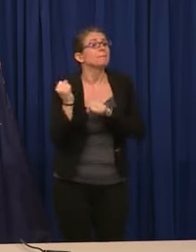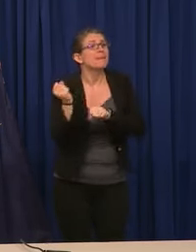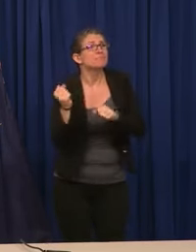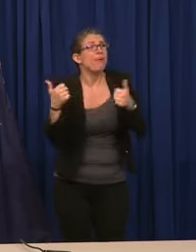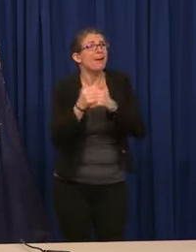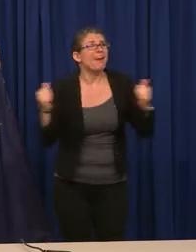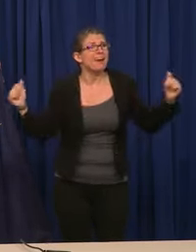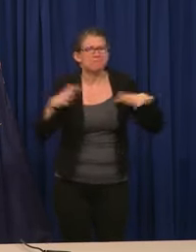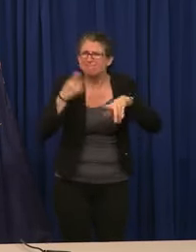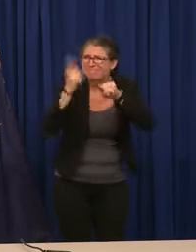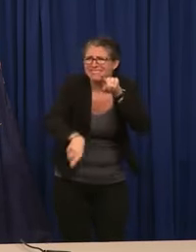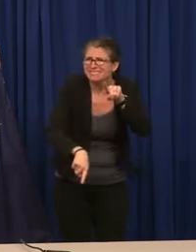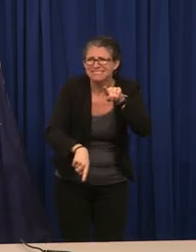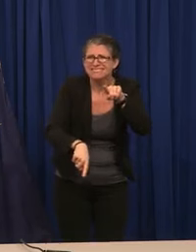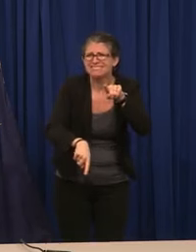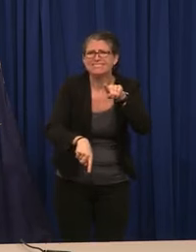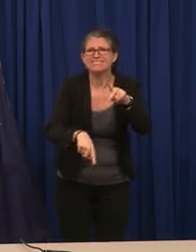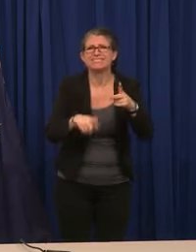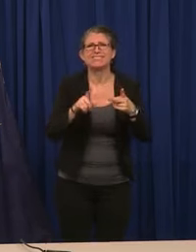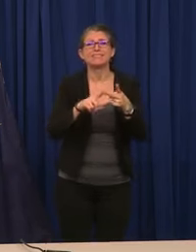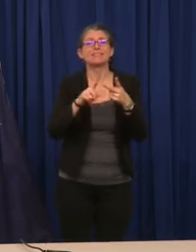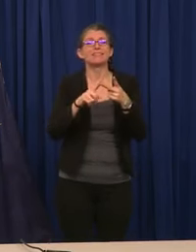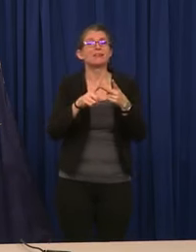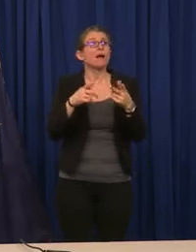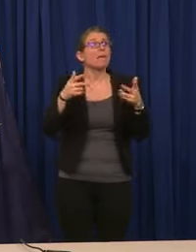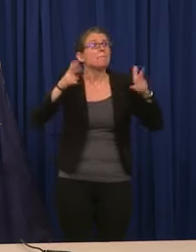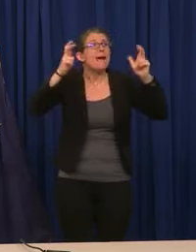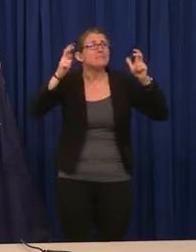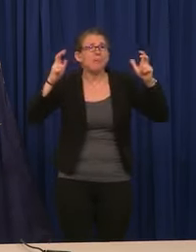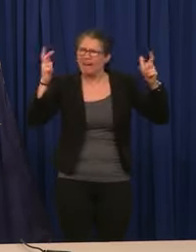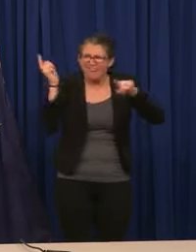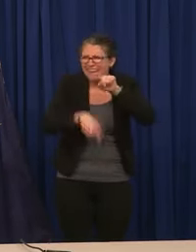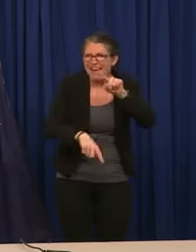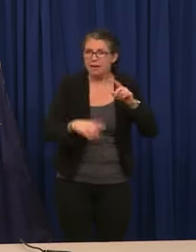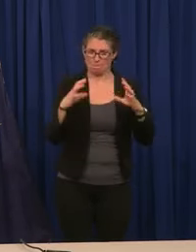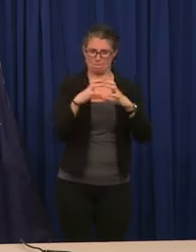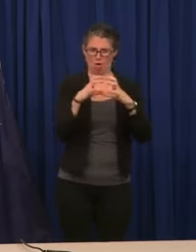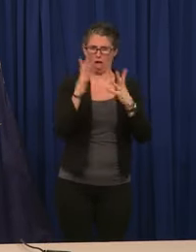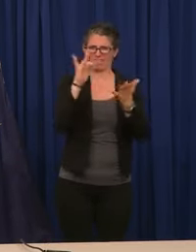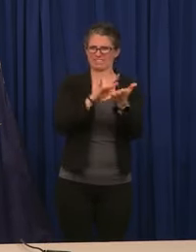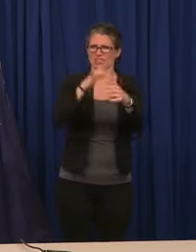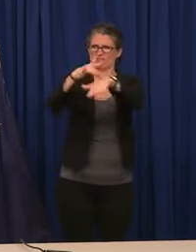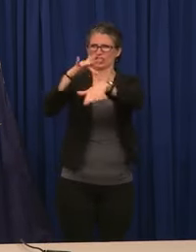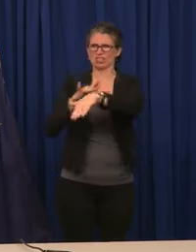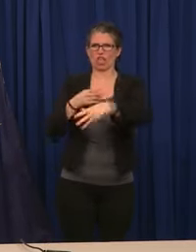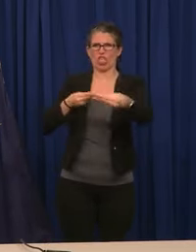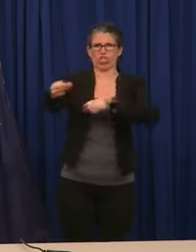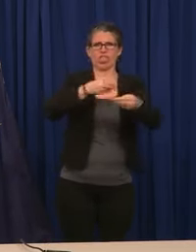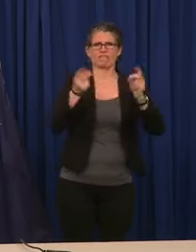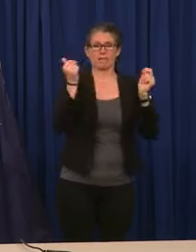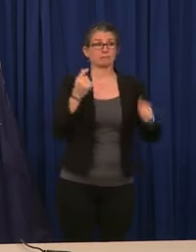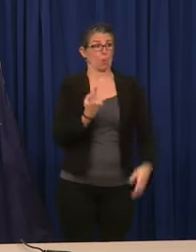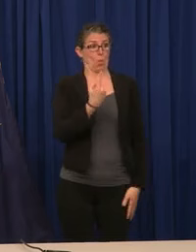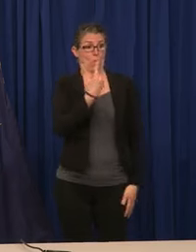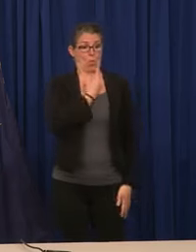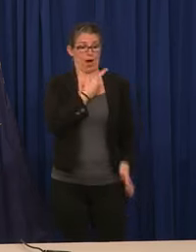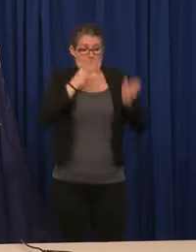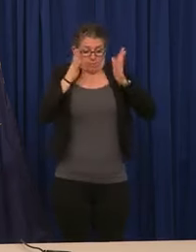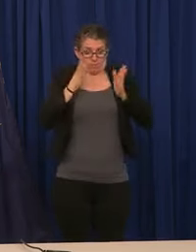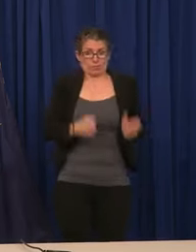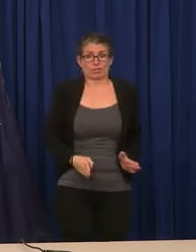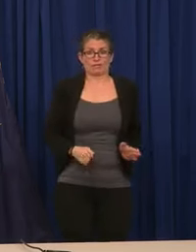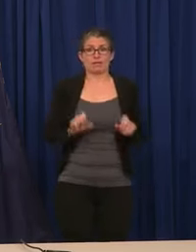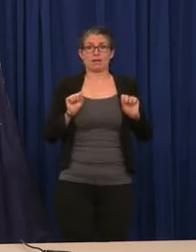sporting event to the extent such things are happening. It does mean, however, that individuals can go outside to a park and walk a